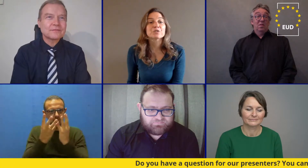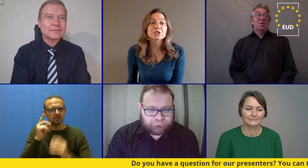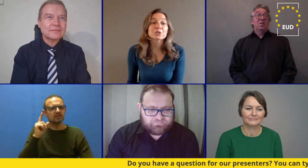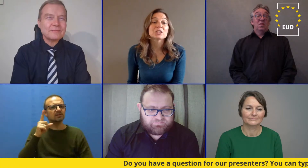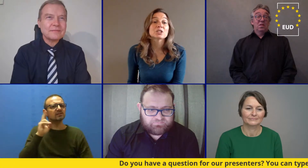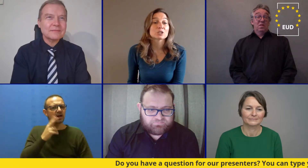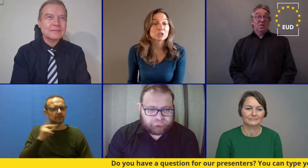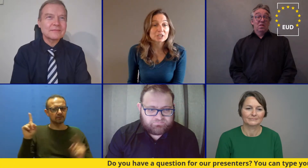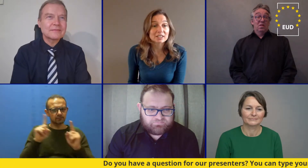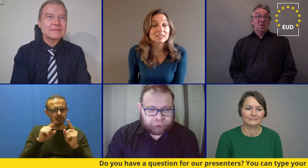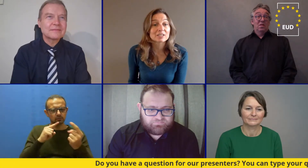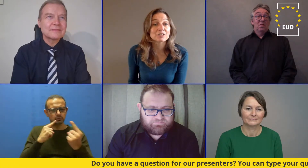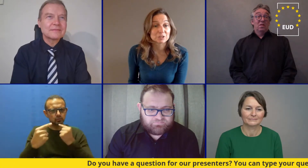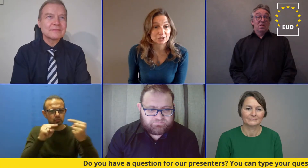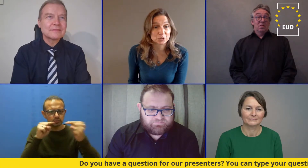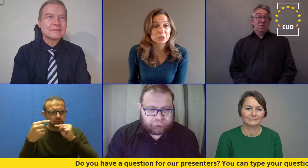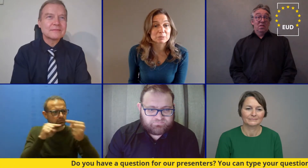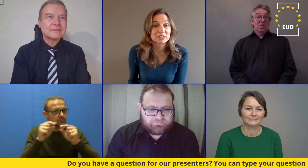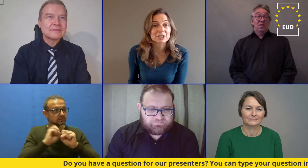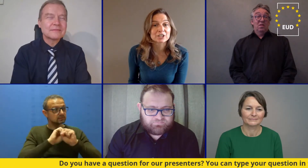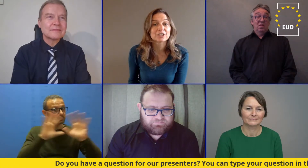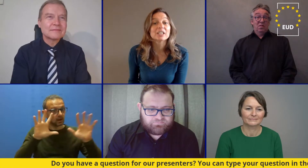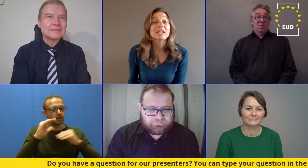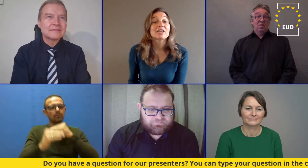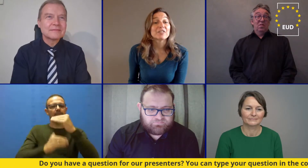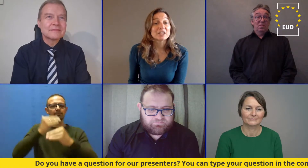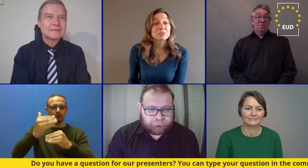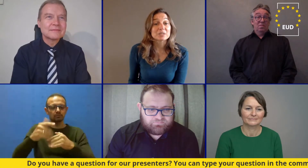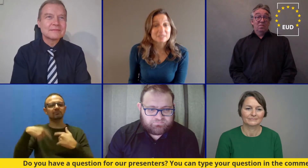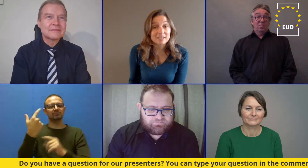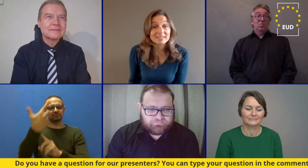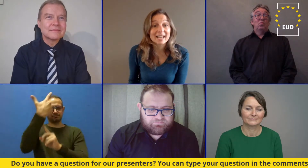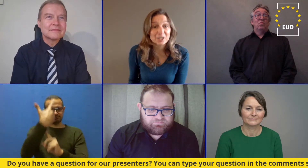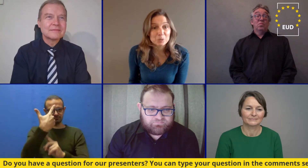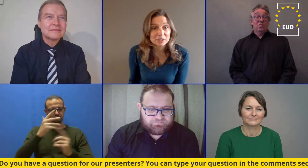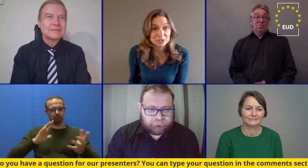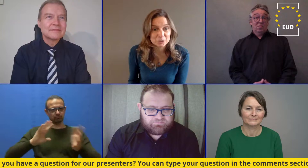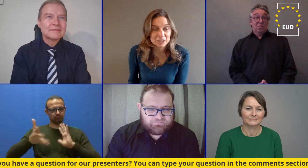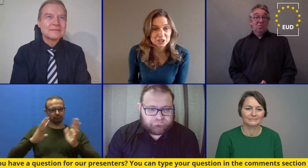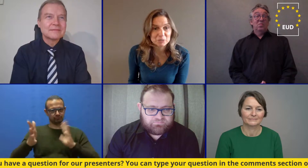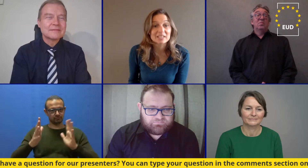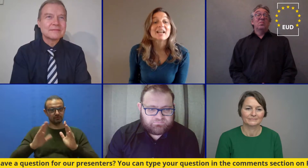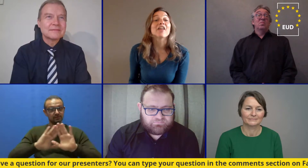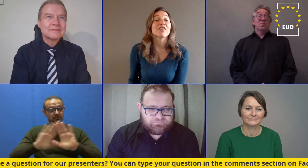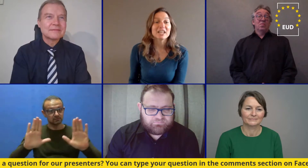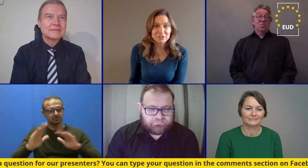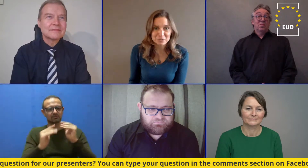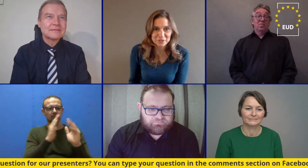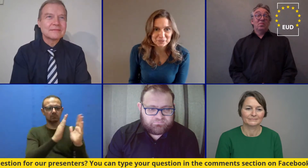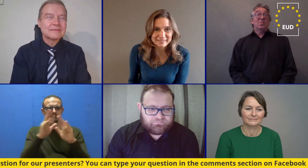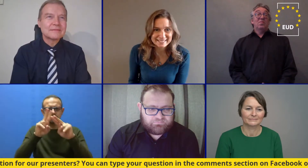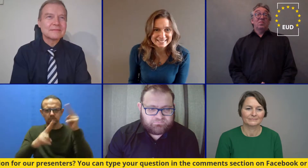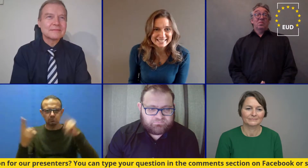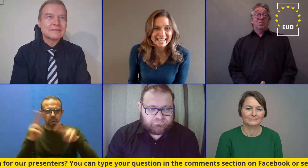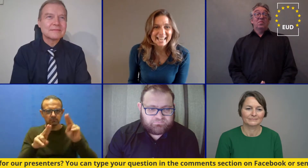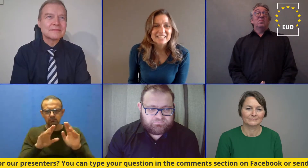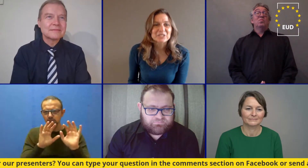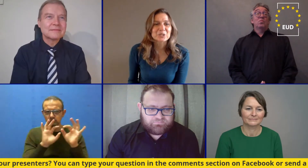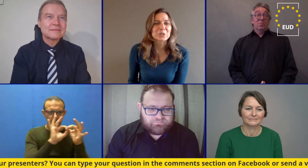first you need to look at the source material, then you discuss how you want the interpretation to be, then you film it.